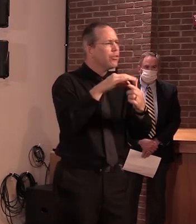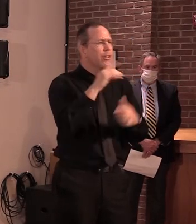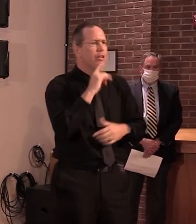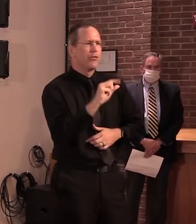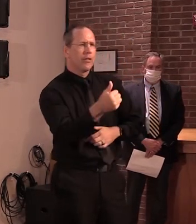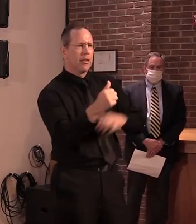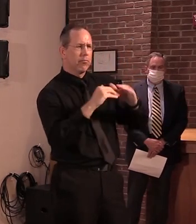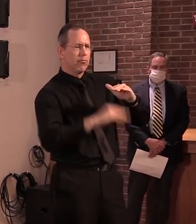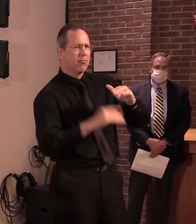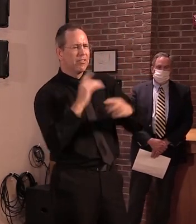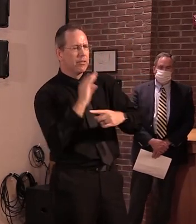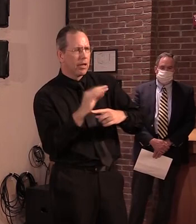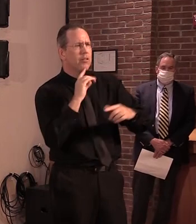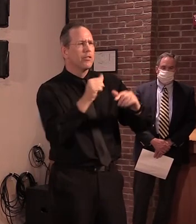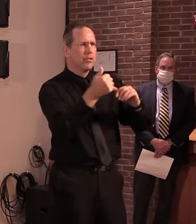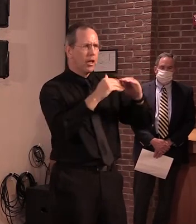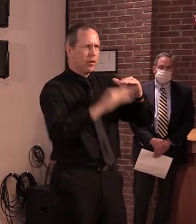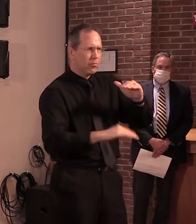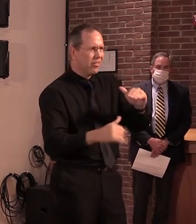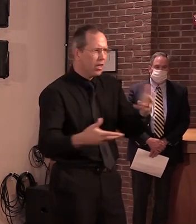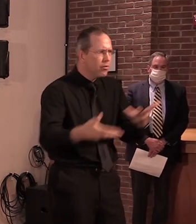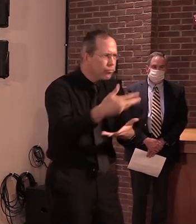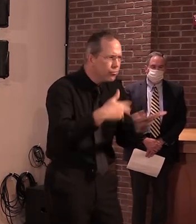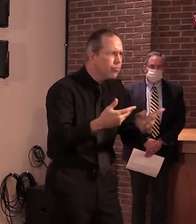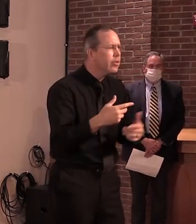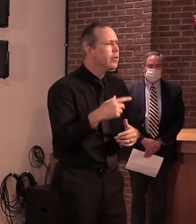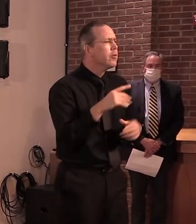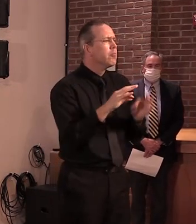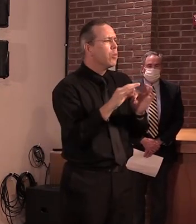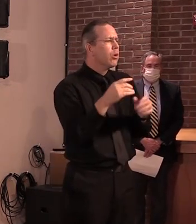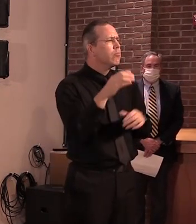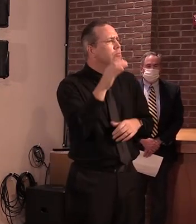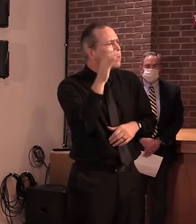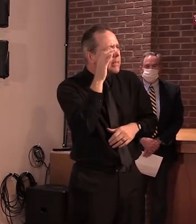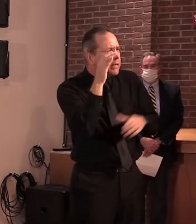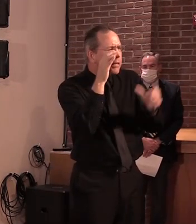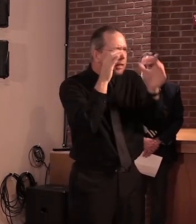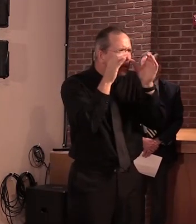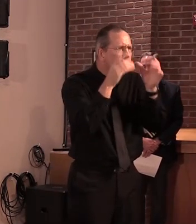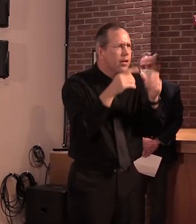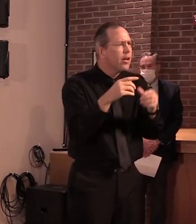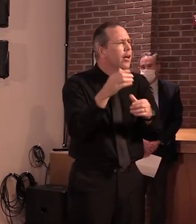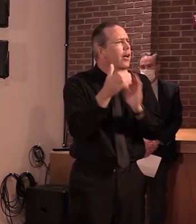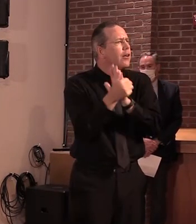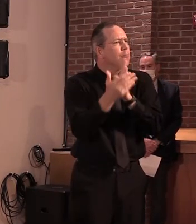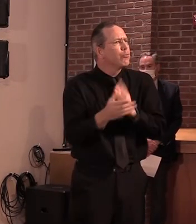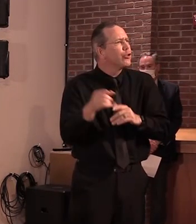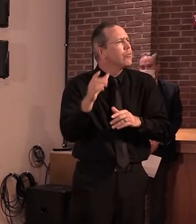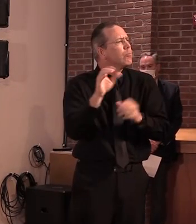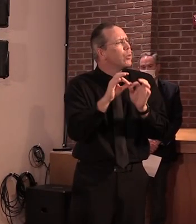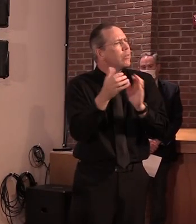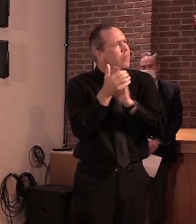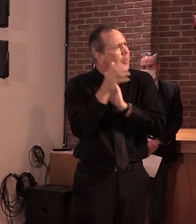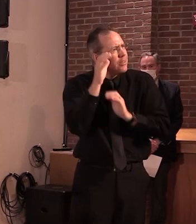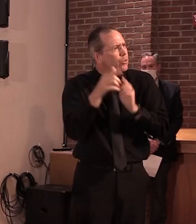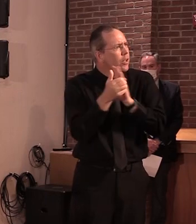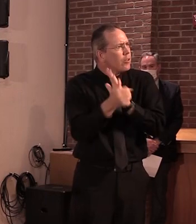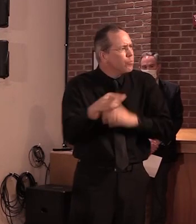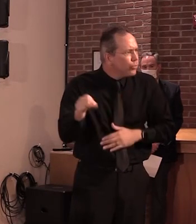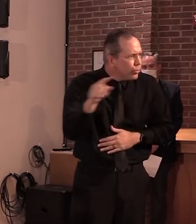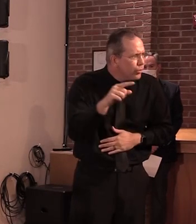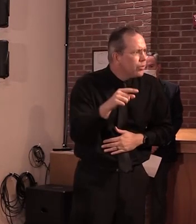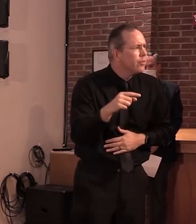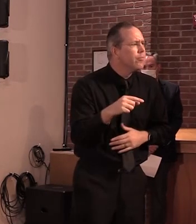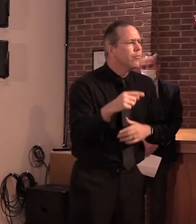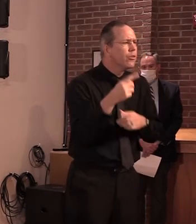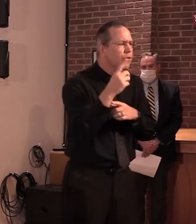experts and the science. So to be clear, Dr. Levine and Dr. Bell, alongside Dr. Kelso and Dr. Razka, who spoke